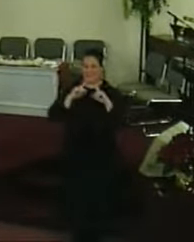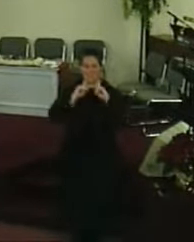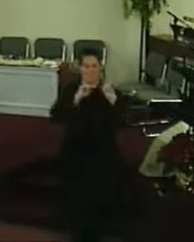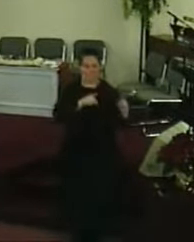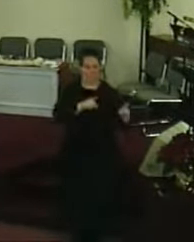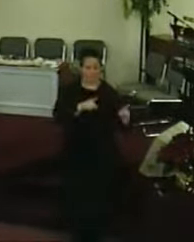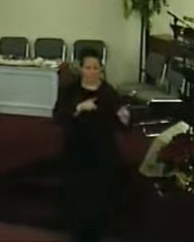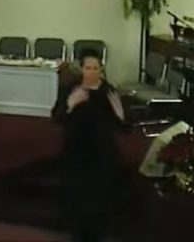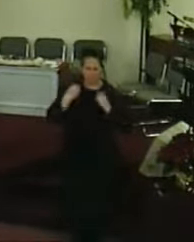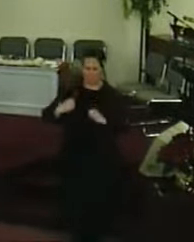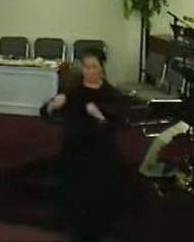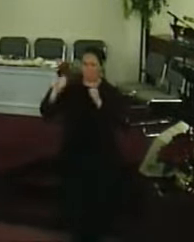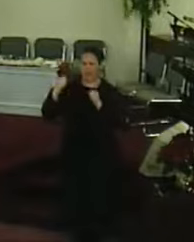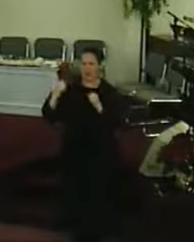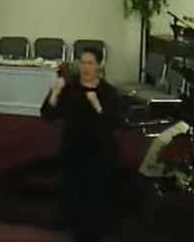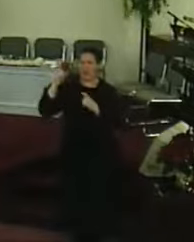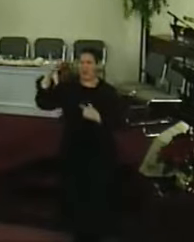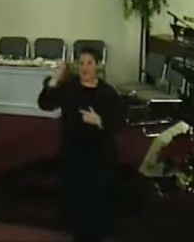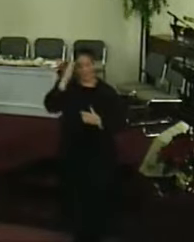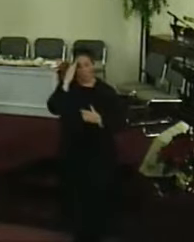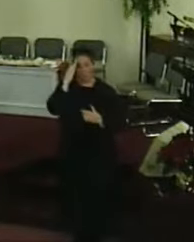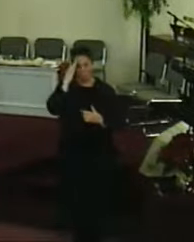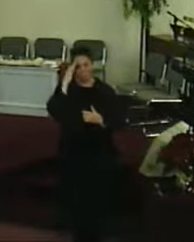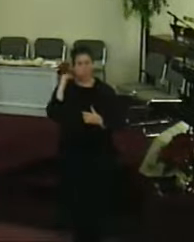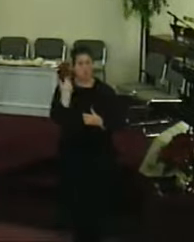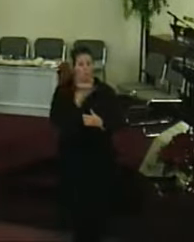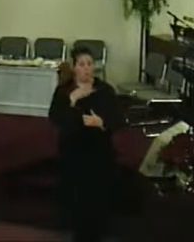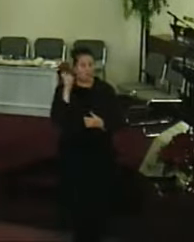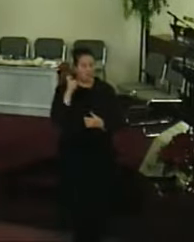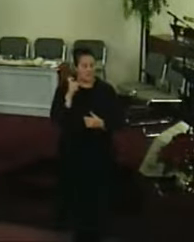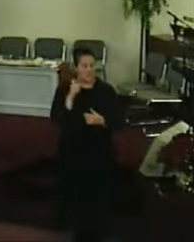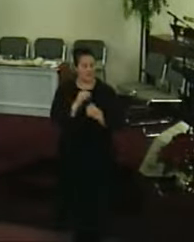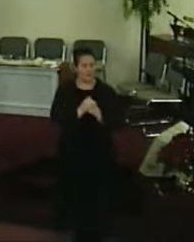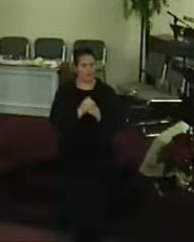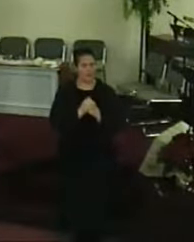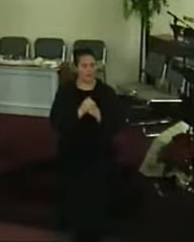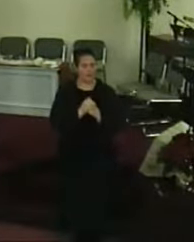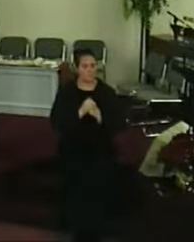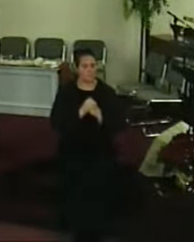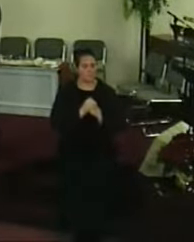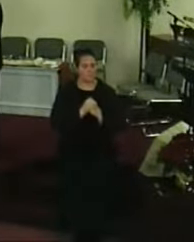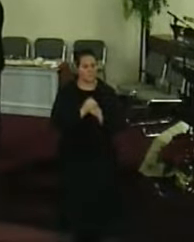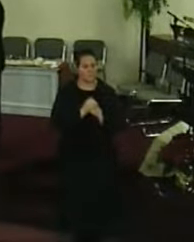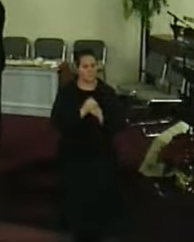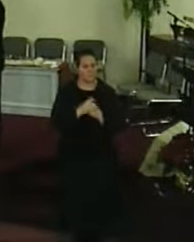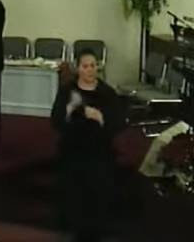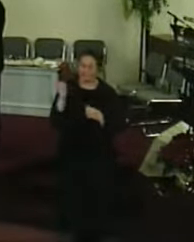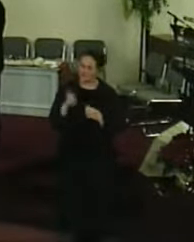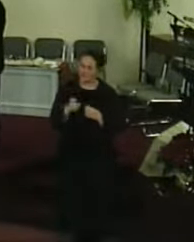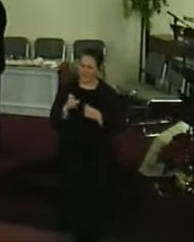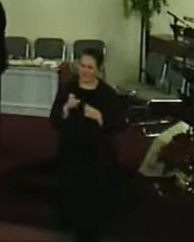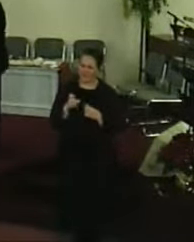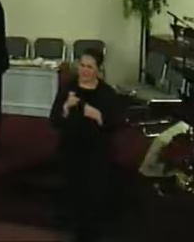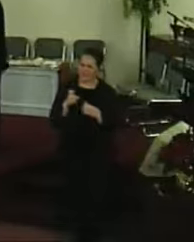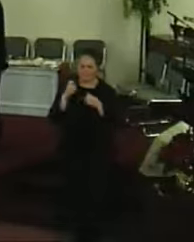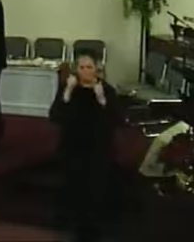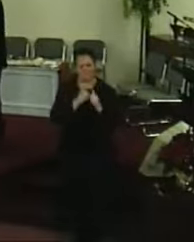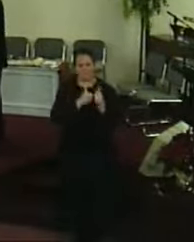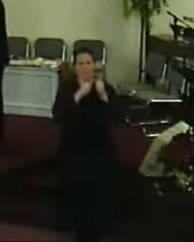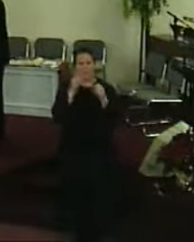He knows what we need. We're silly not to be looking unto Jesus constantly.